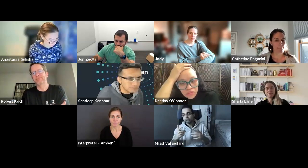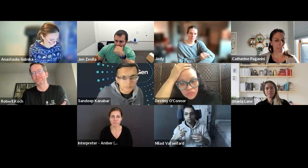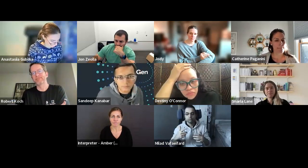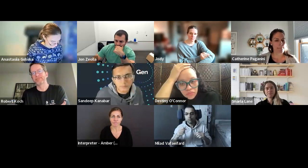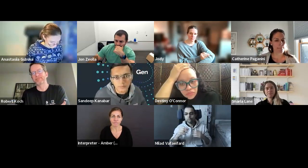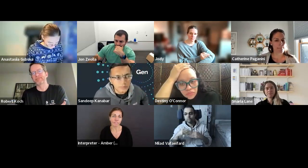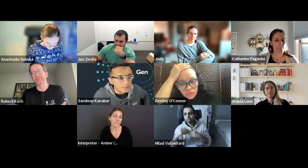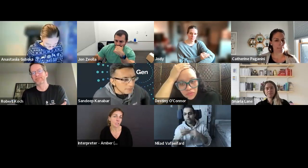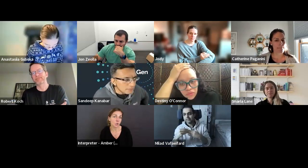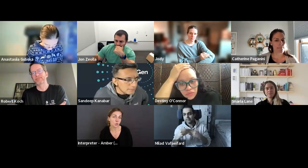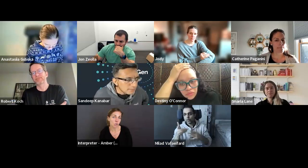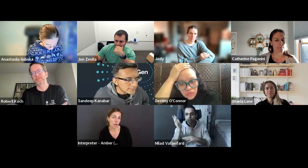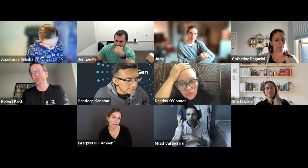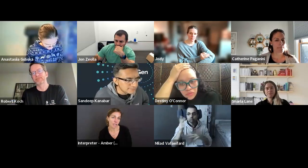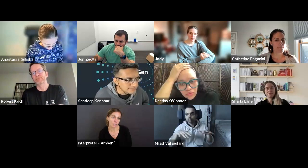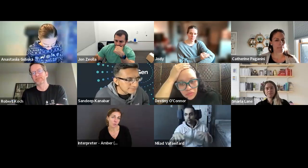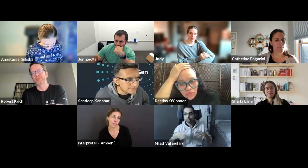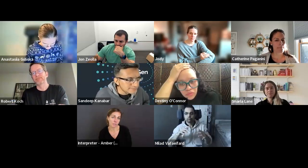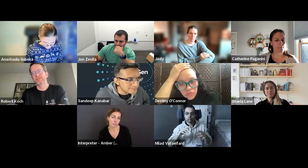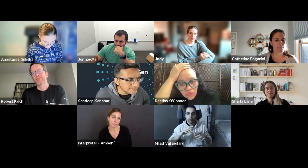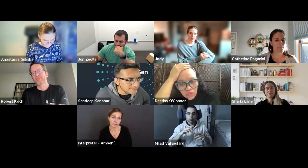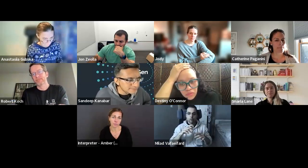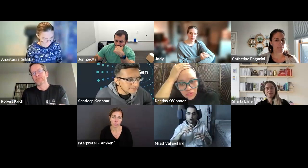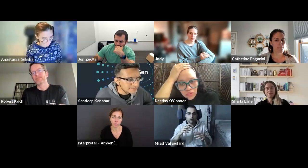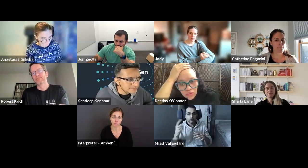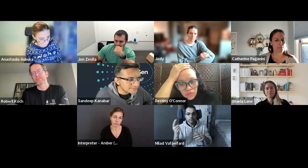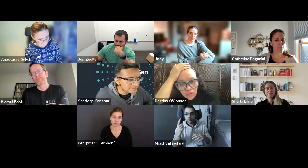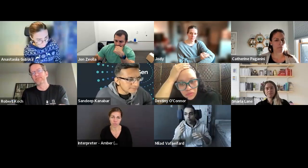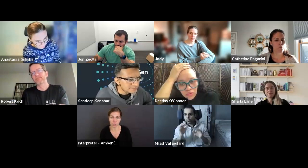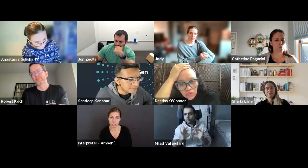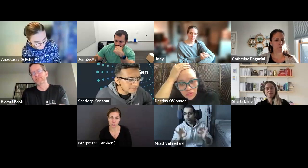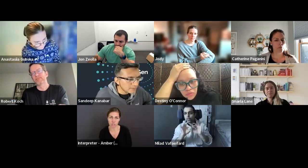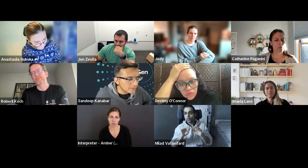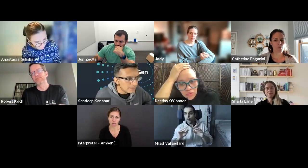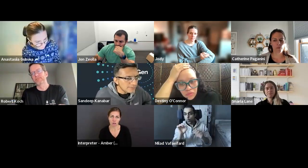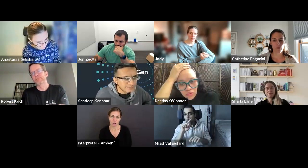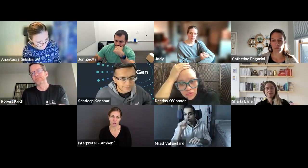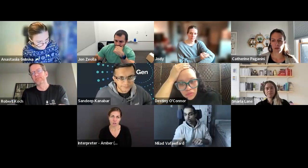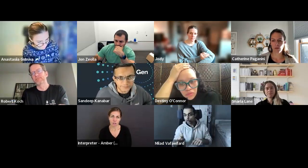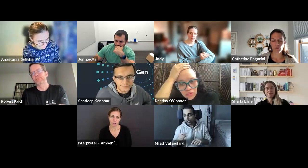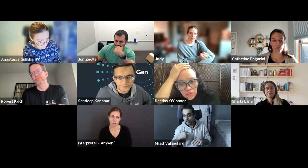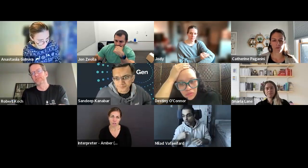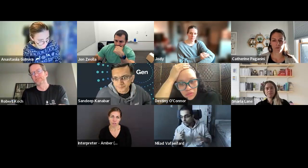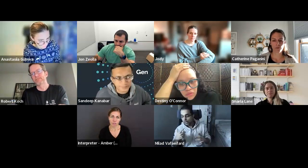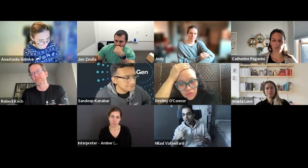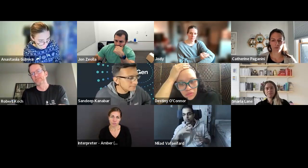And I feel like we can be flexible with the presentation.